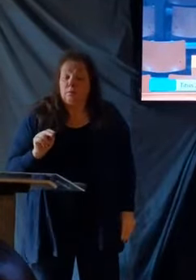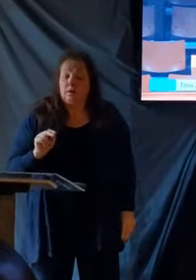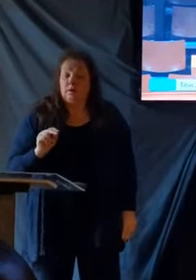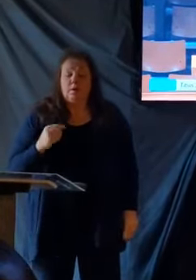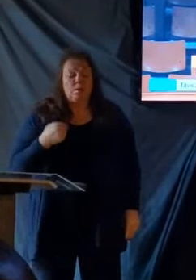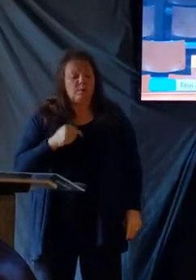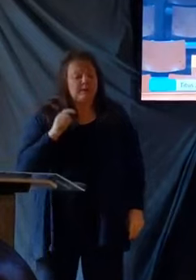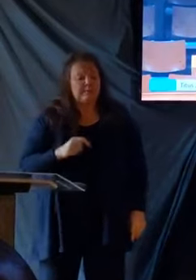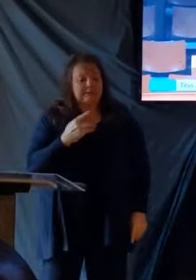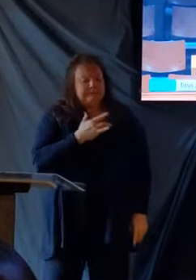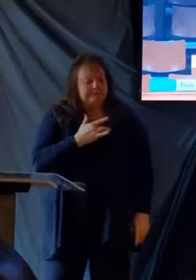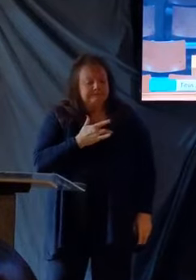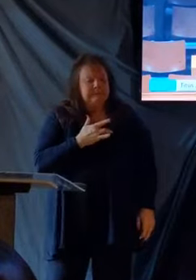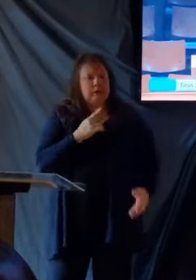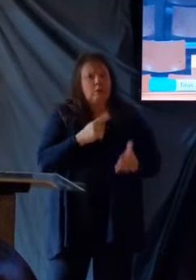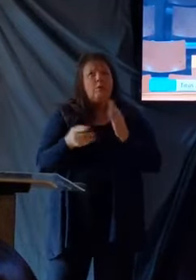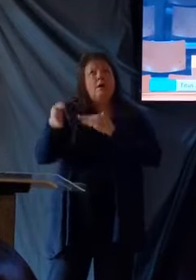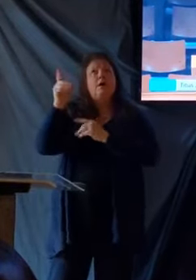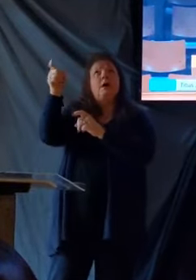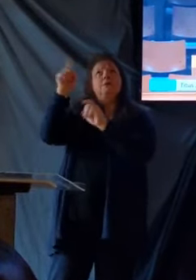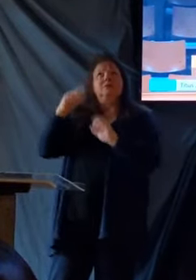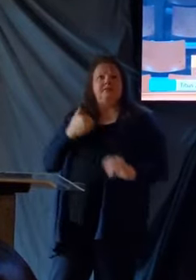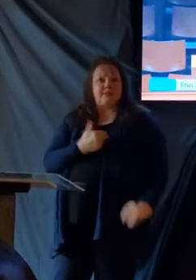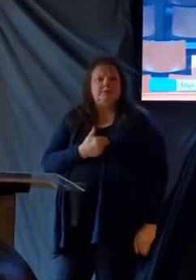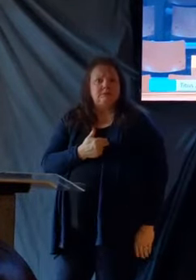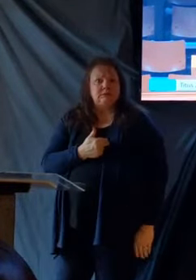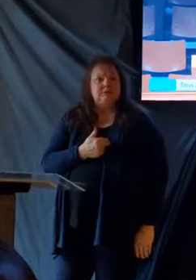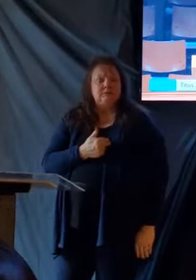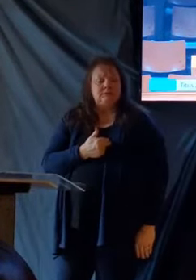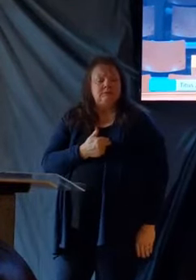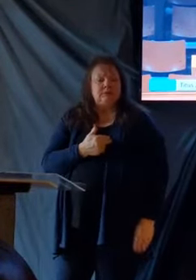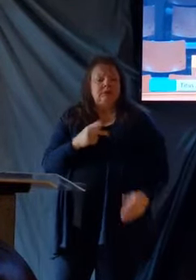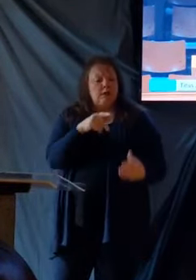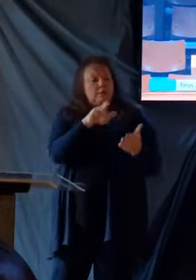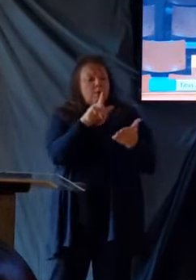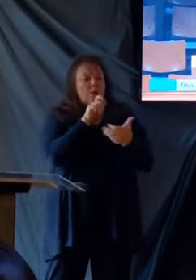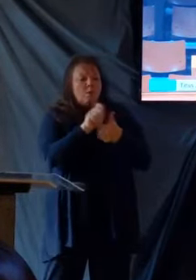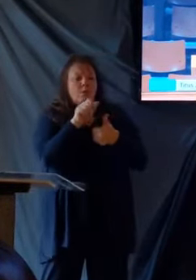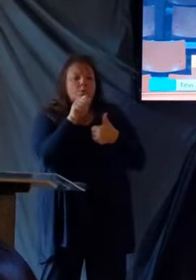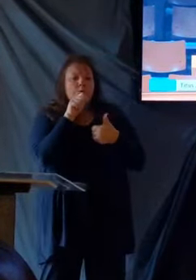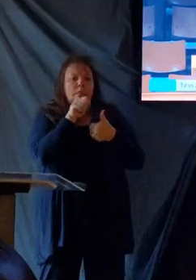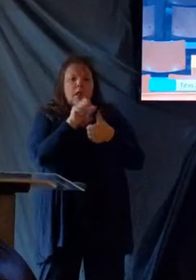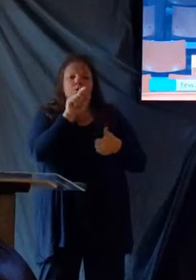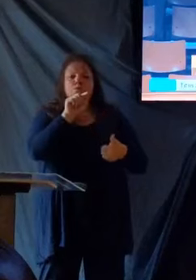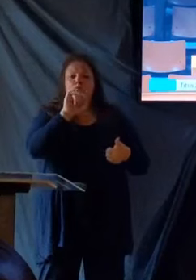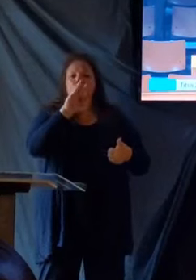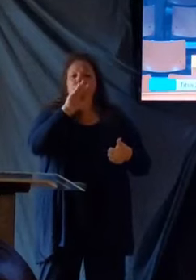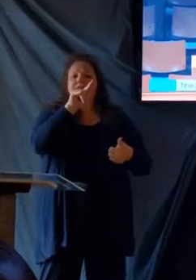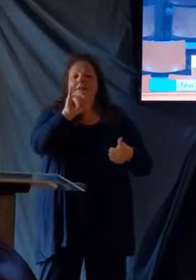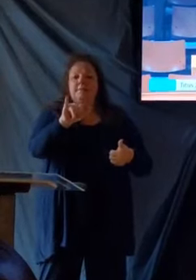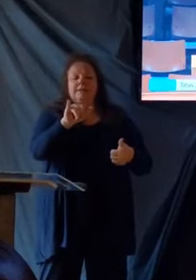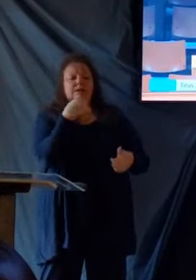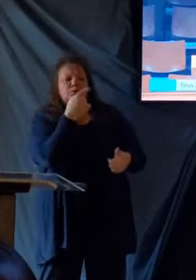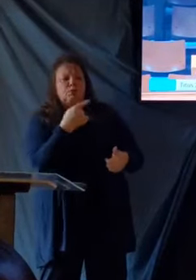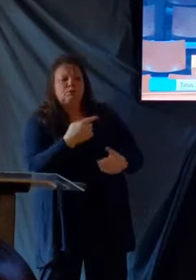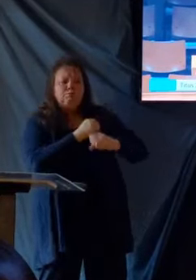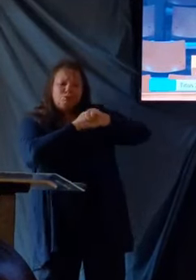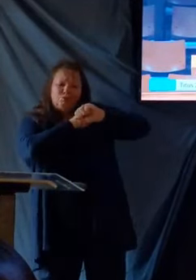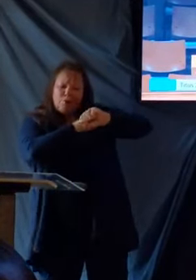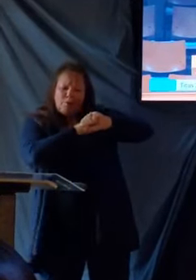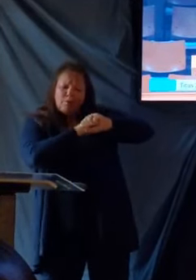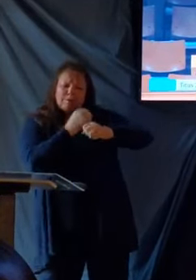Don't appreciate what God has entrusted us. In Paul's letter to Timothy, he told him to guard